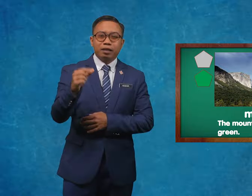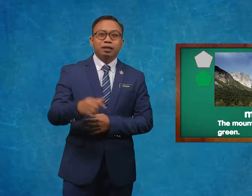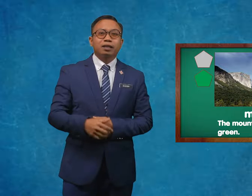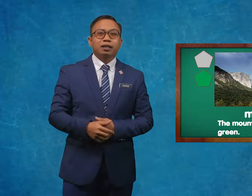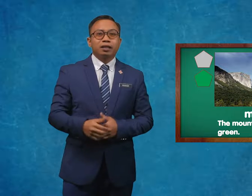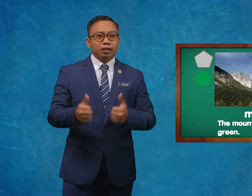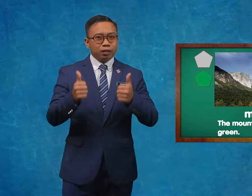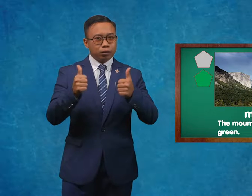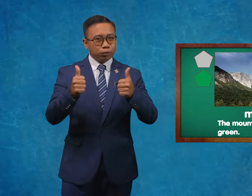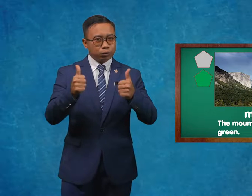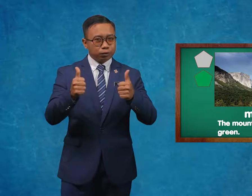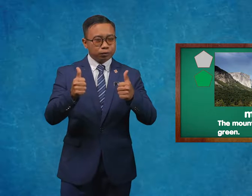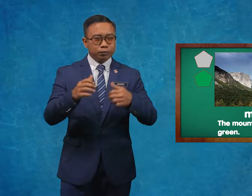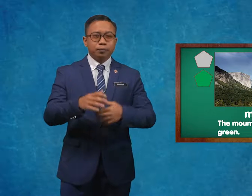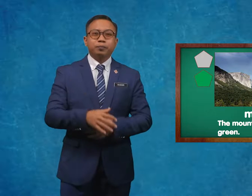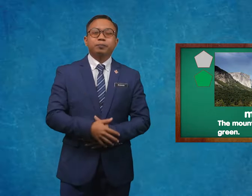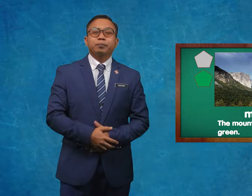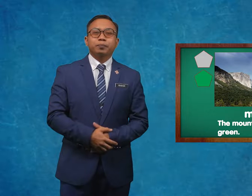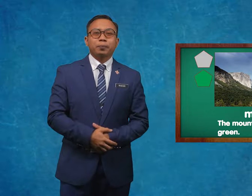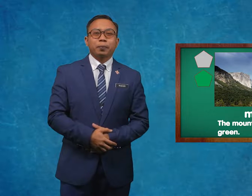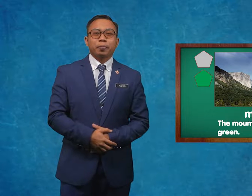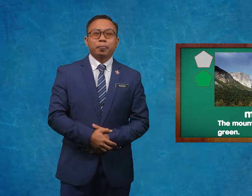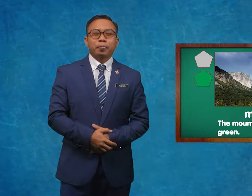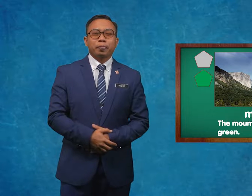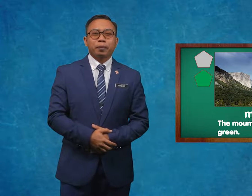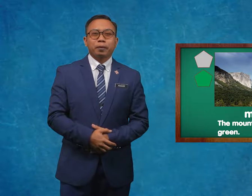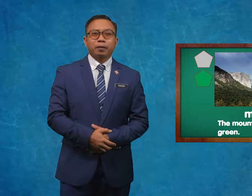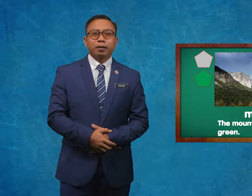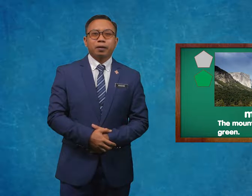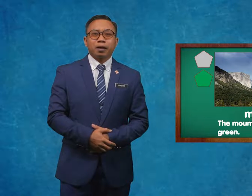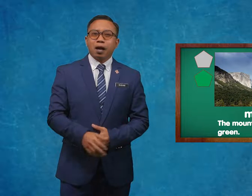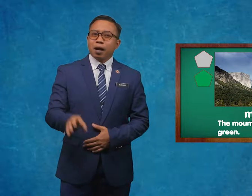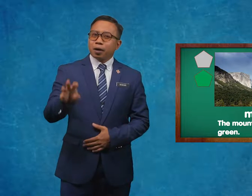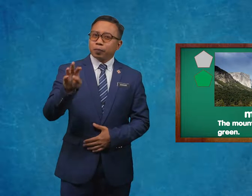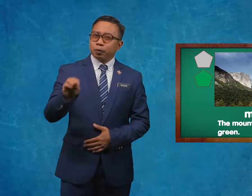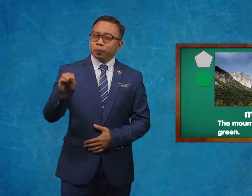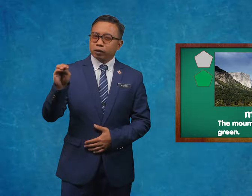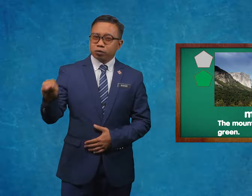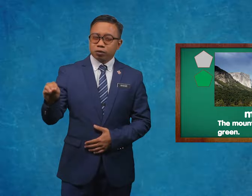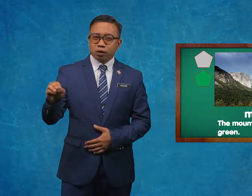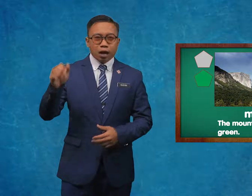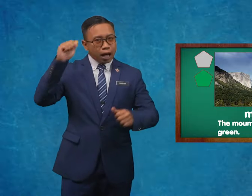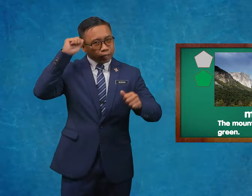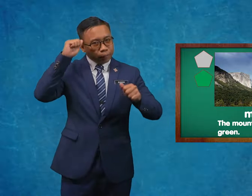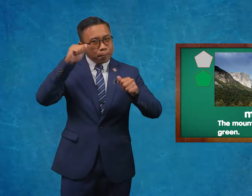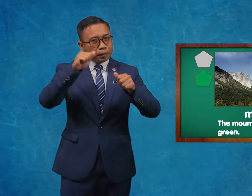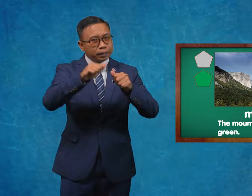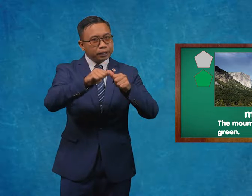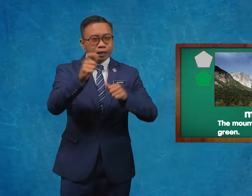Good. pupils. Remember